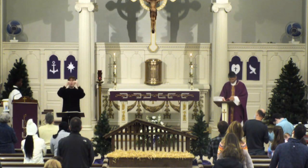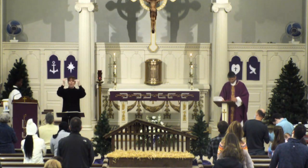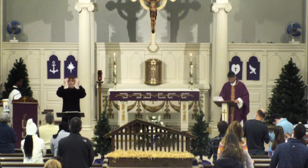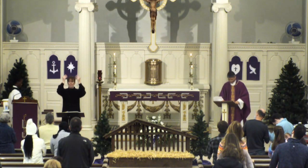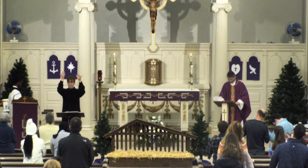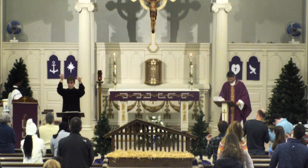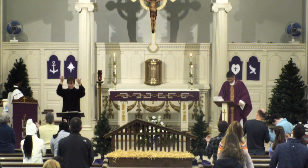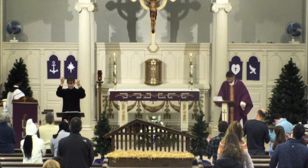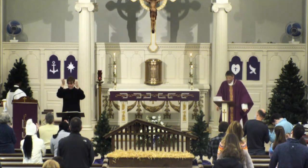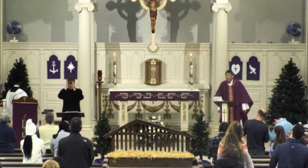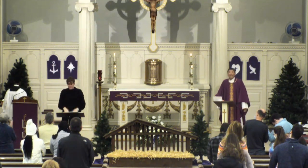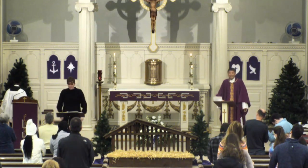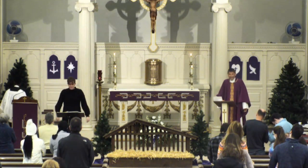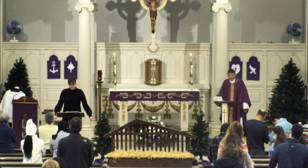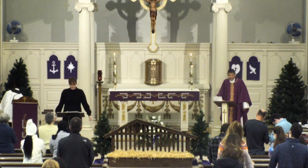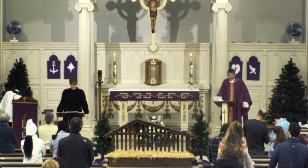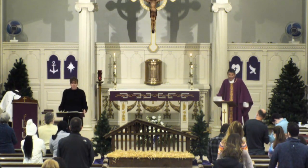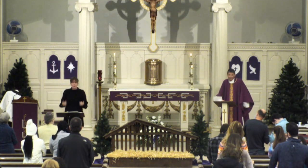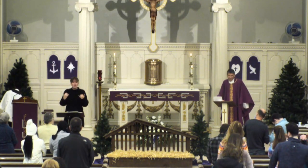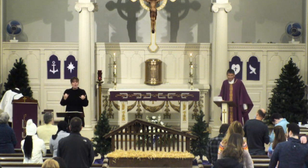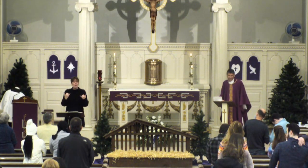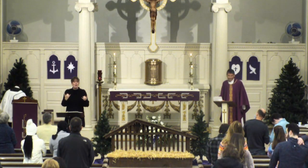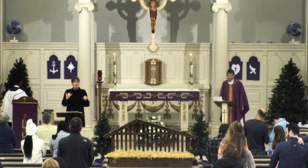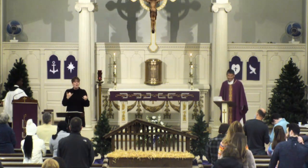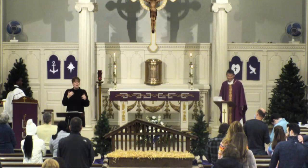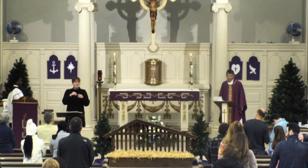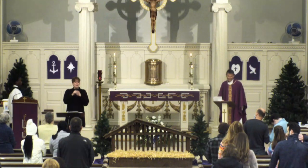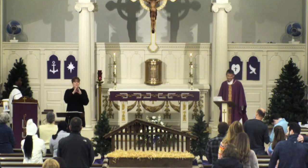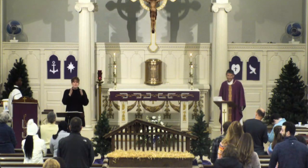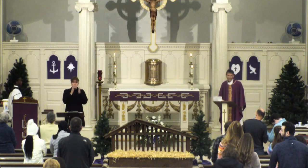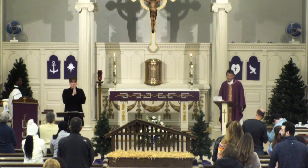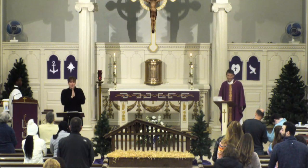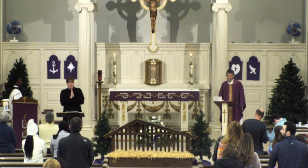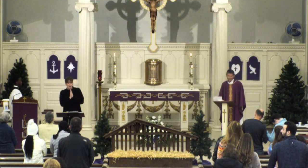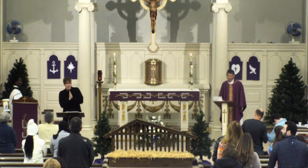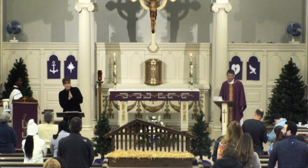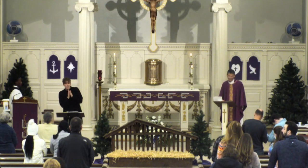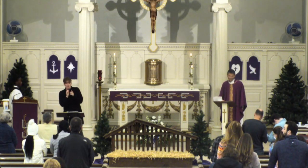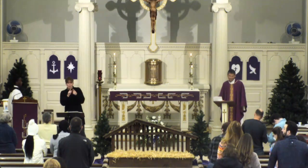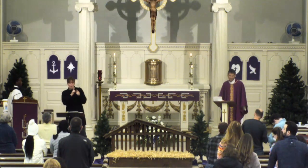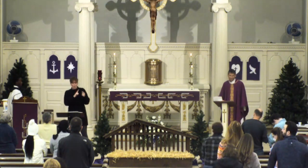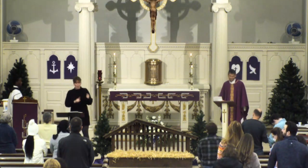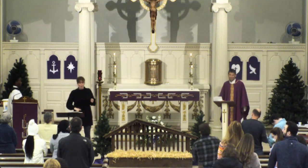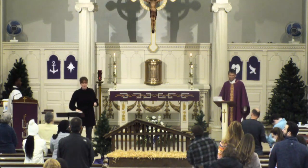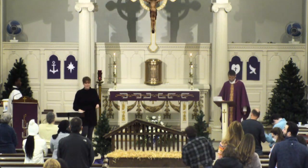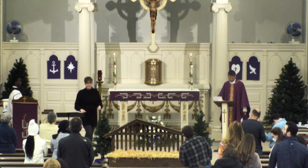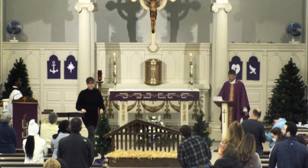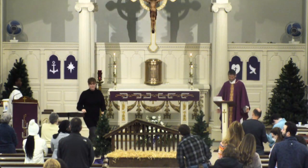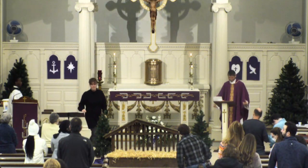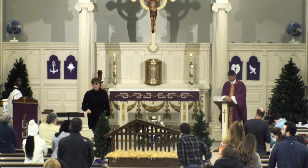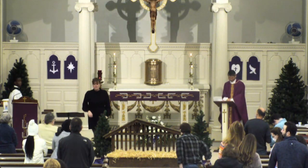Amen. Now, in peace, let us pray to the Lord.